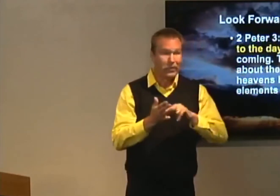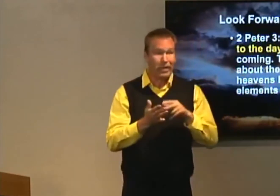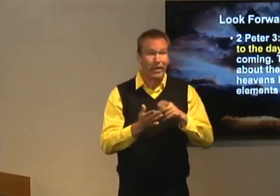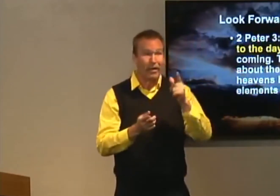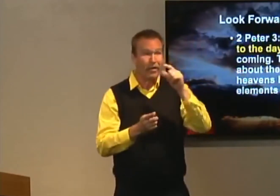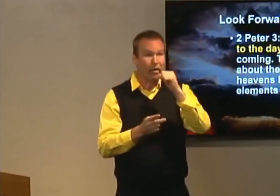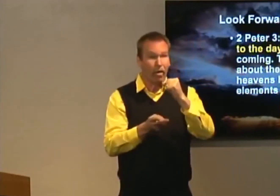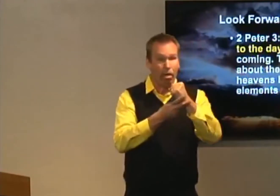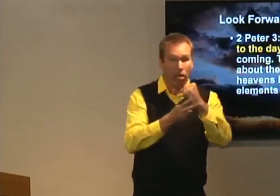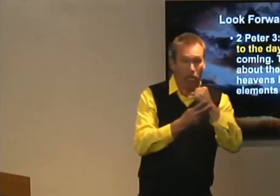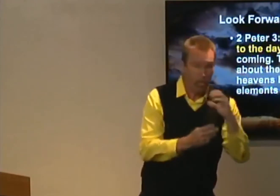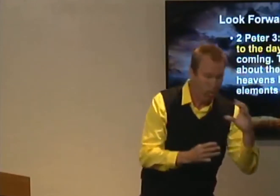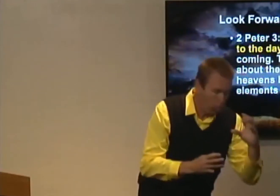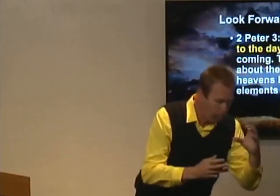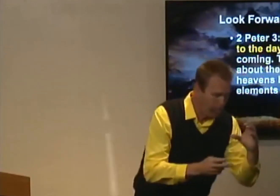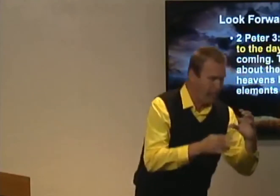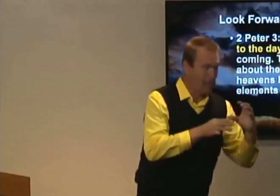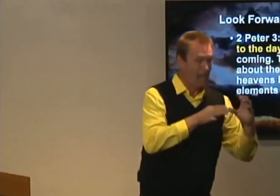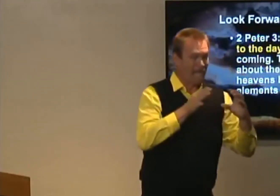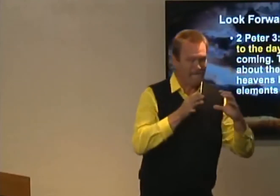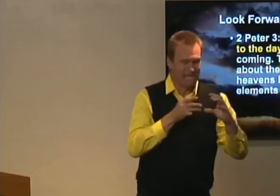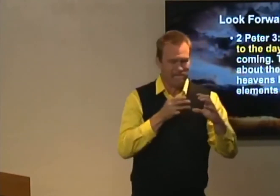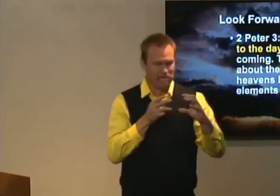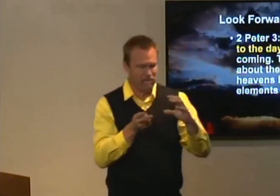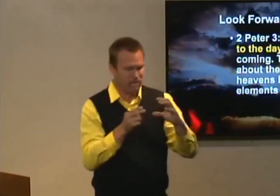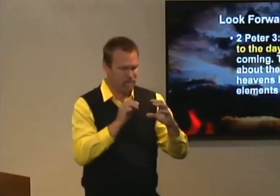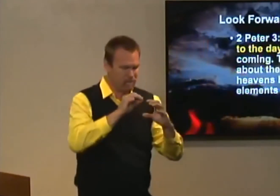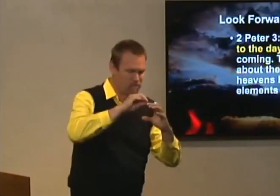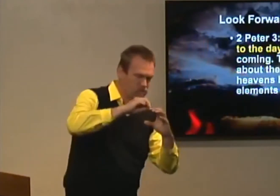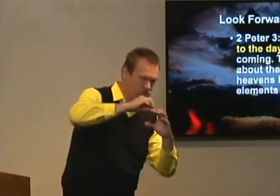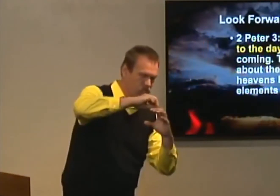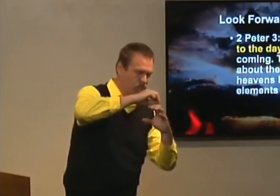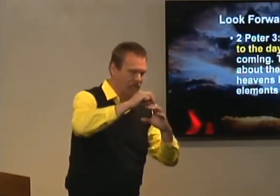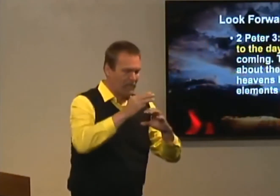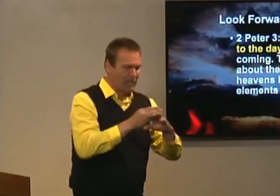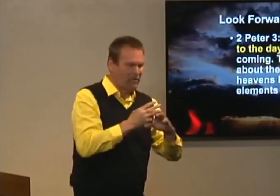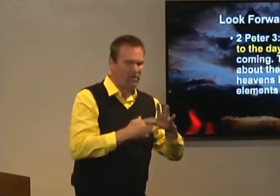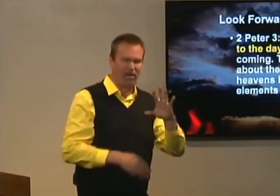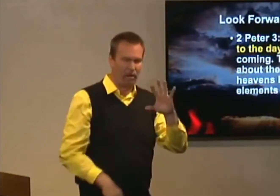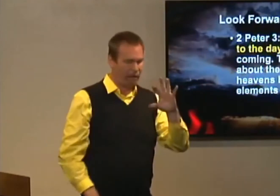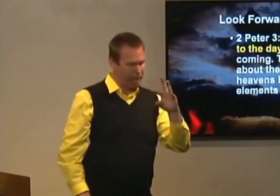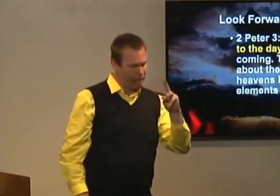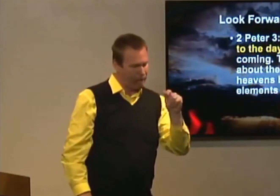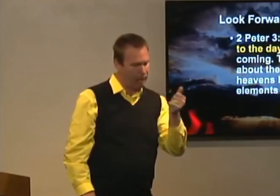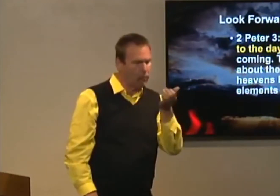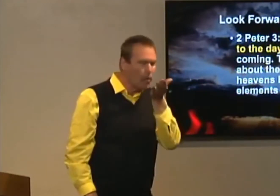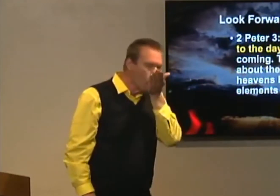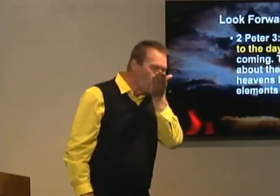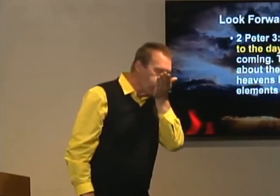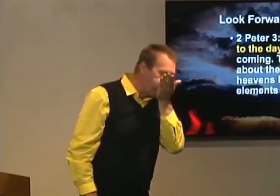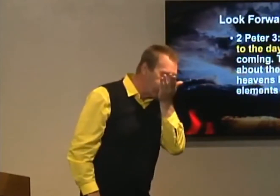Both of them. Meaning that the things that you save or the things that you keep, nothing will be saved. It will all go.